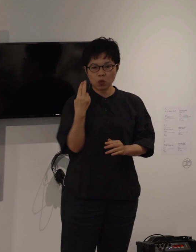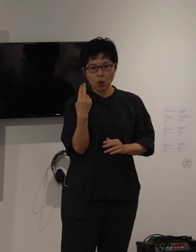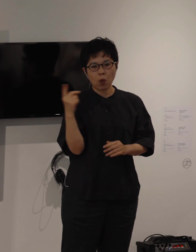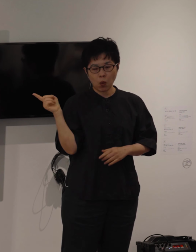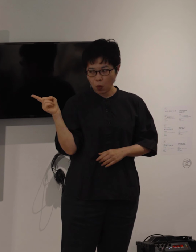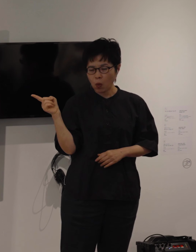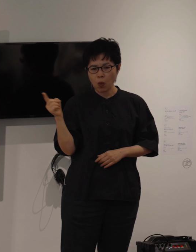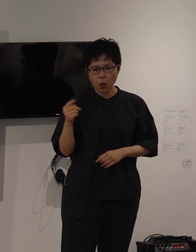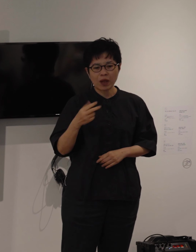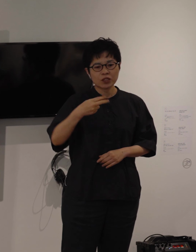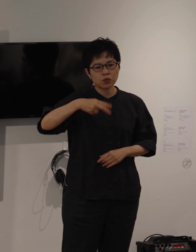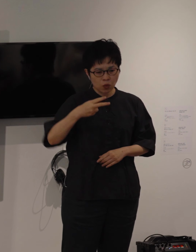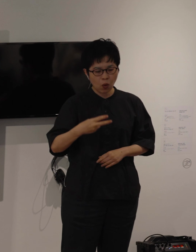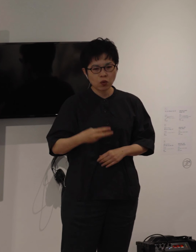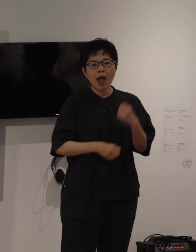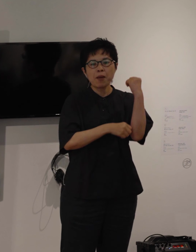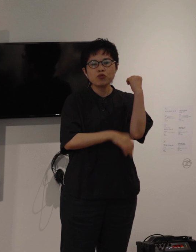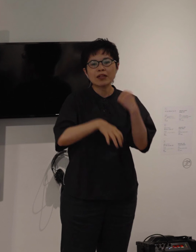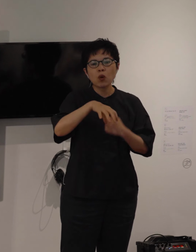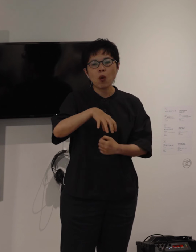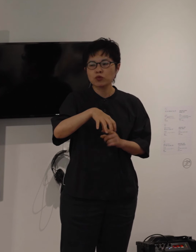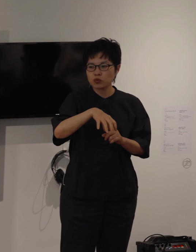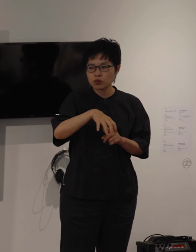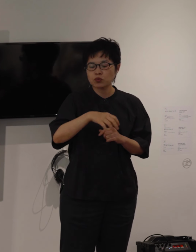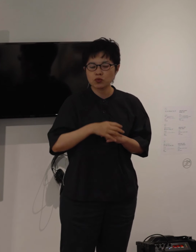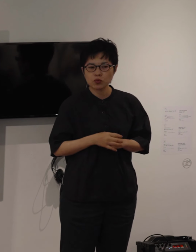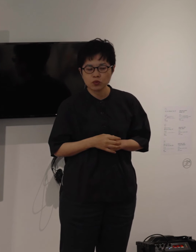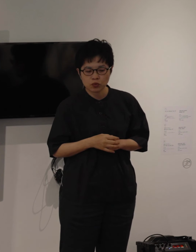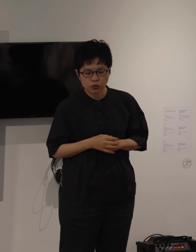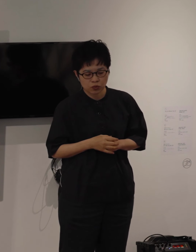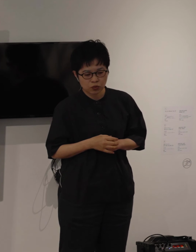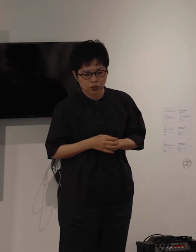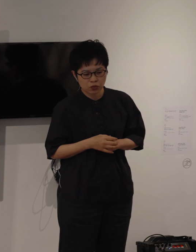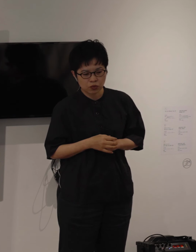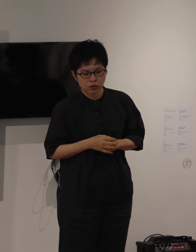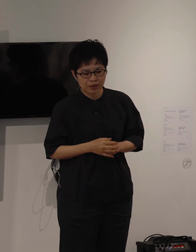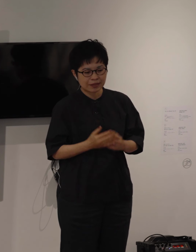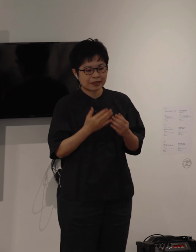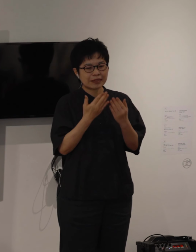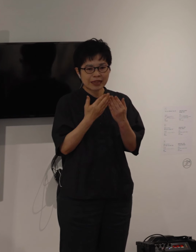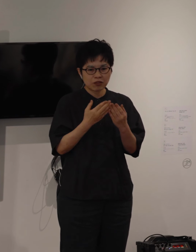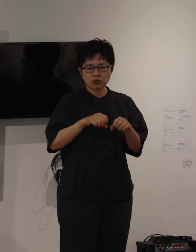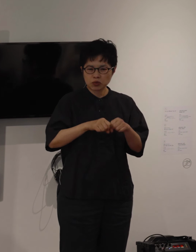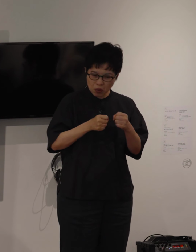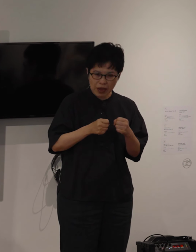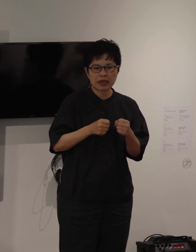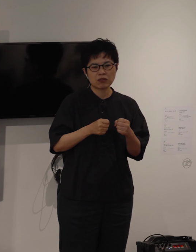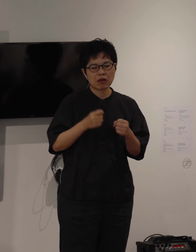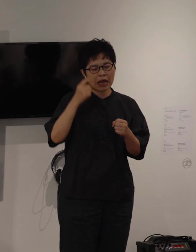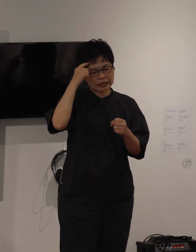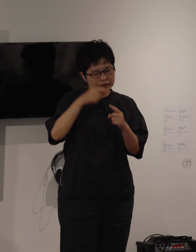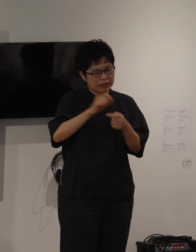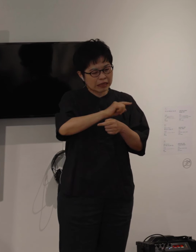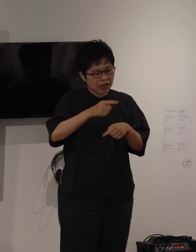platform to make people more aware of learning disabled and neurodivergent artists specifically who work out of